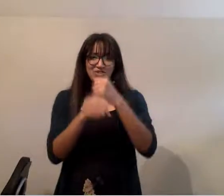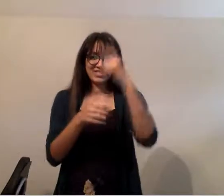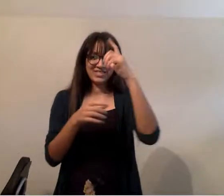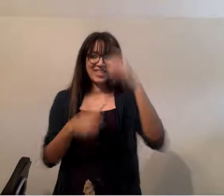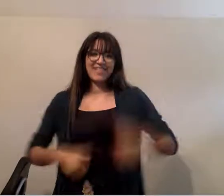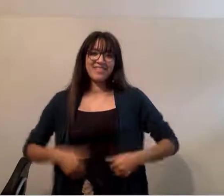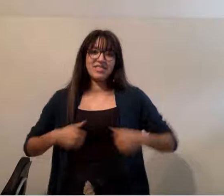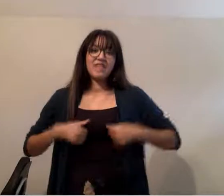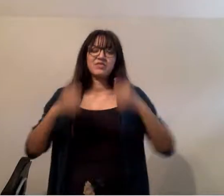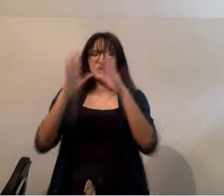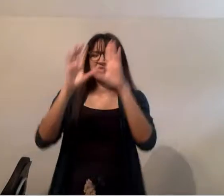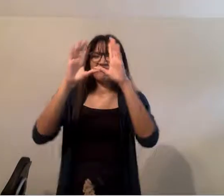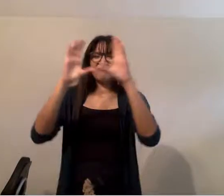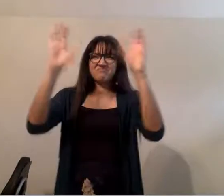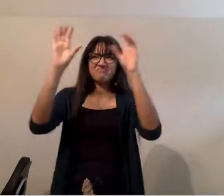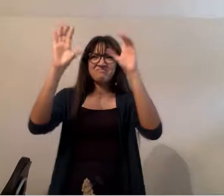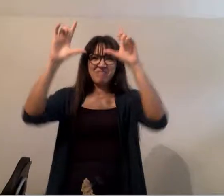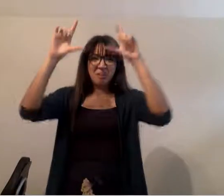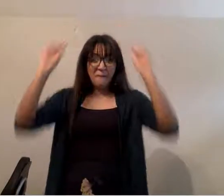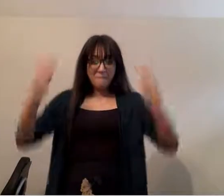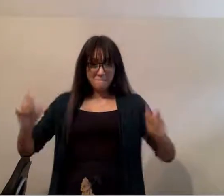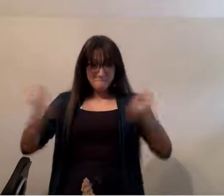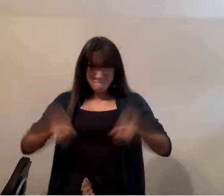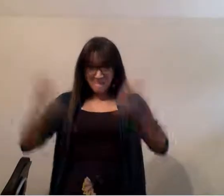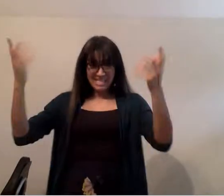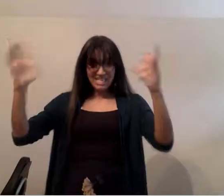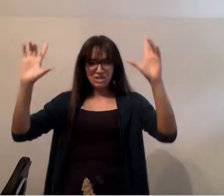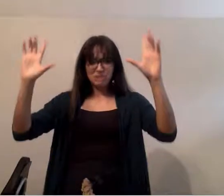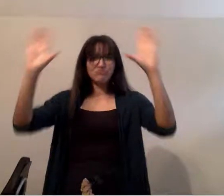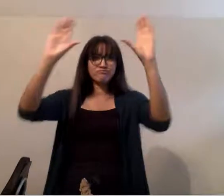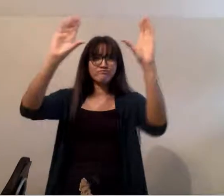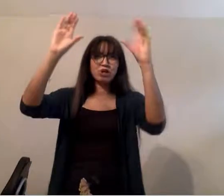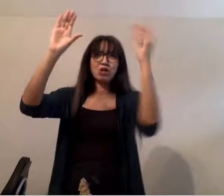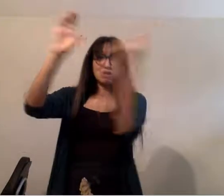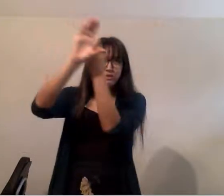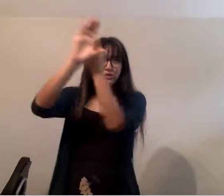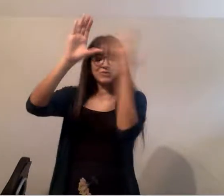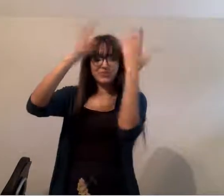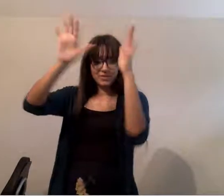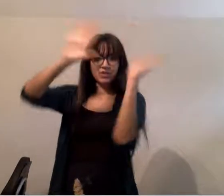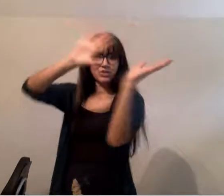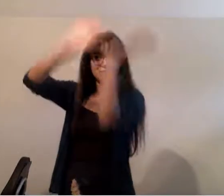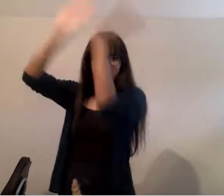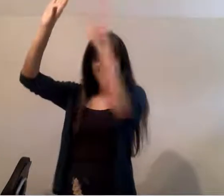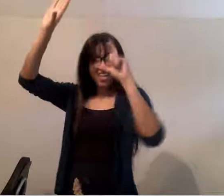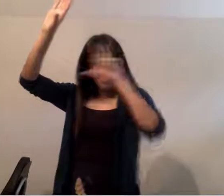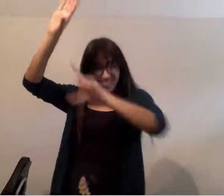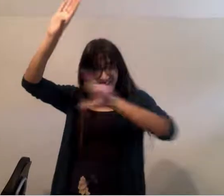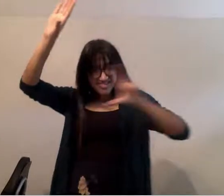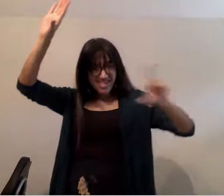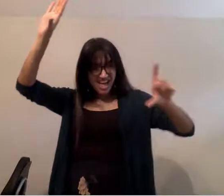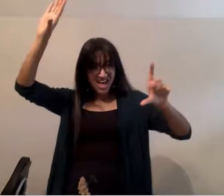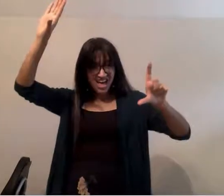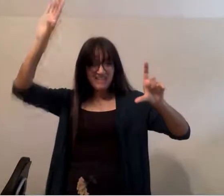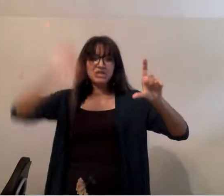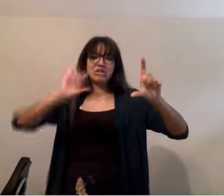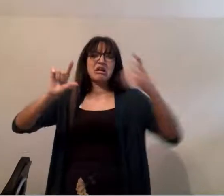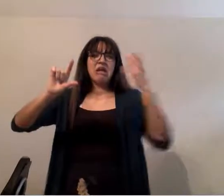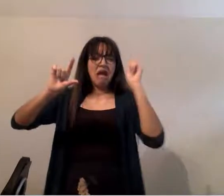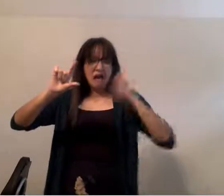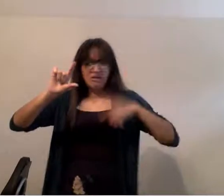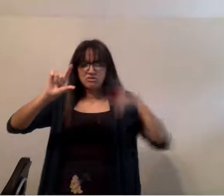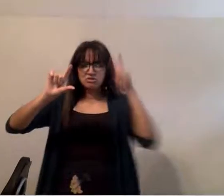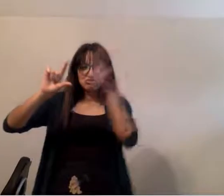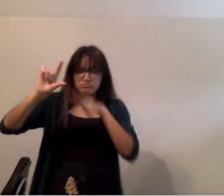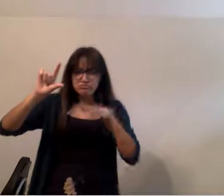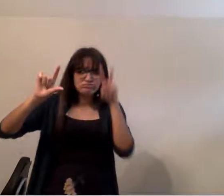those. So I think we need to all take a long, hard look at that calendar. And we need to think